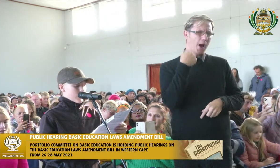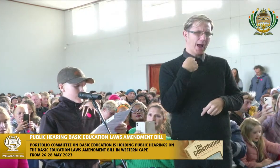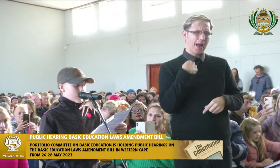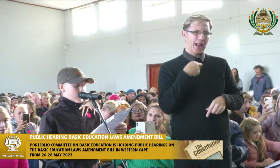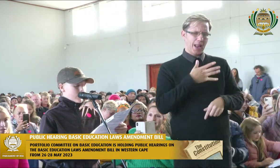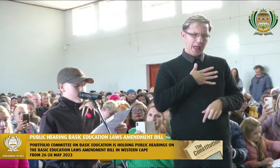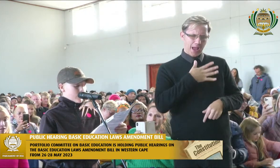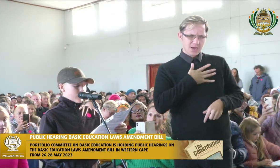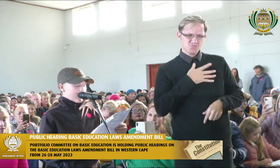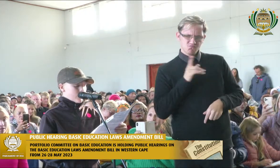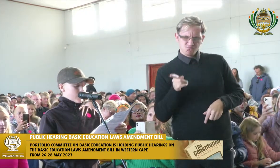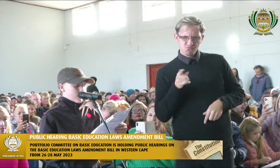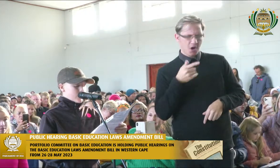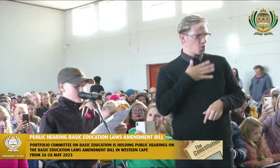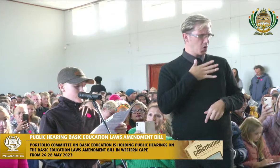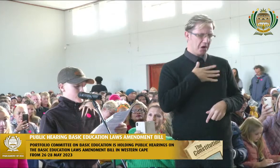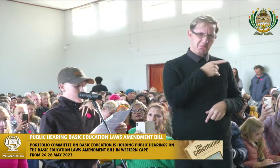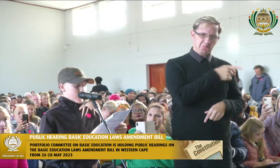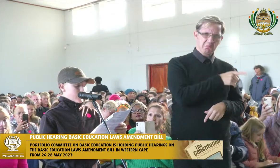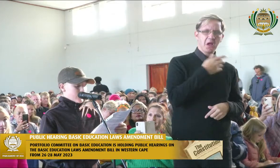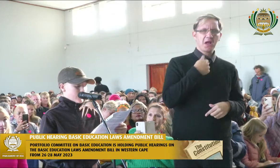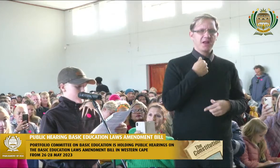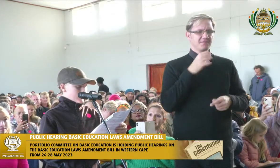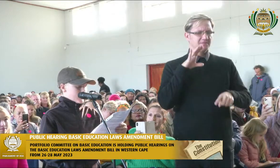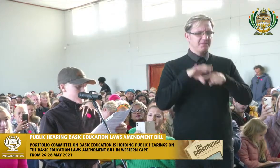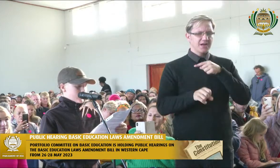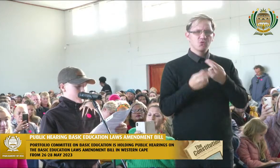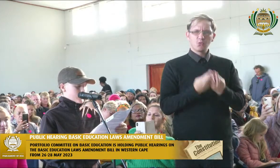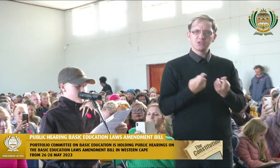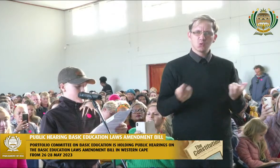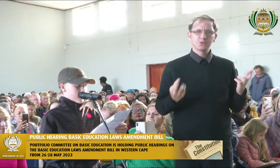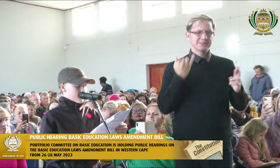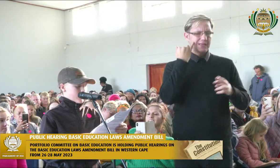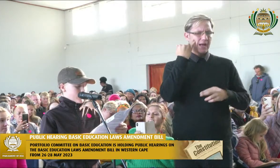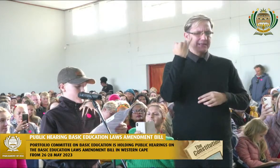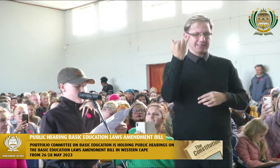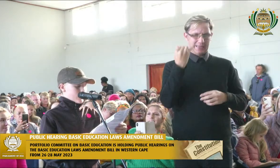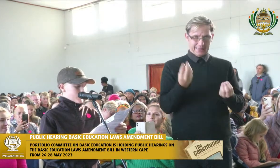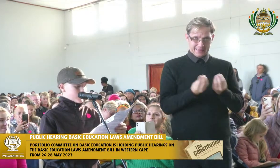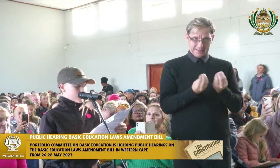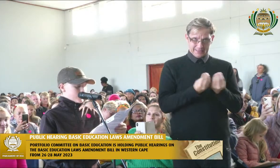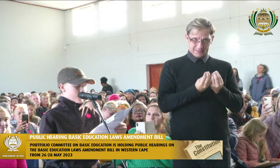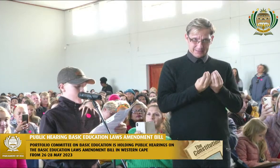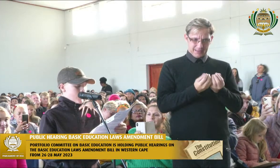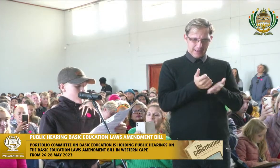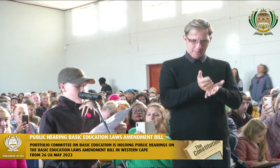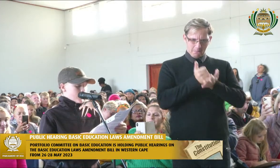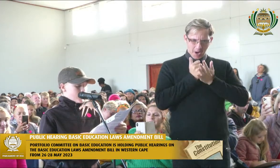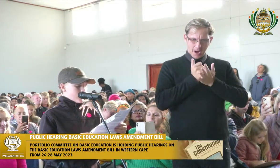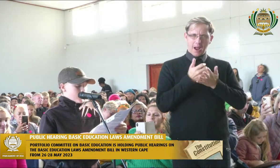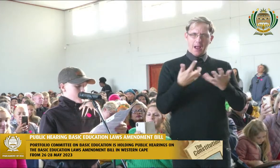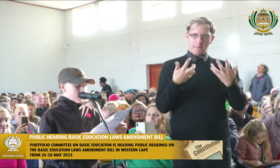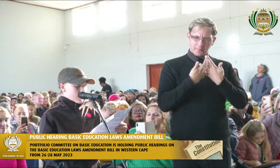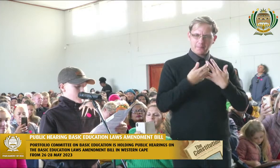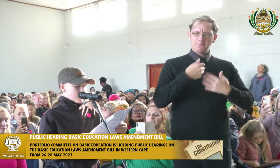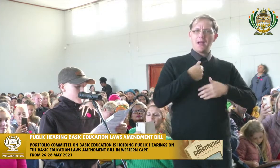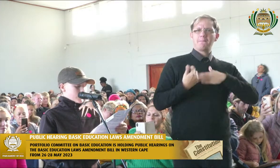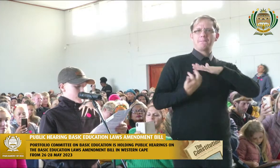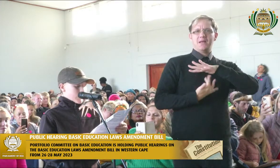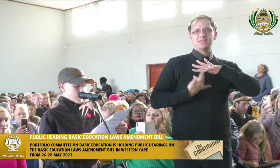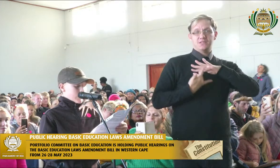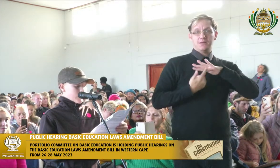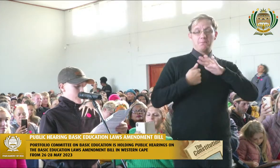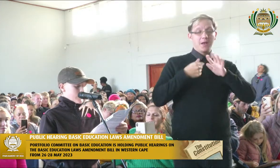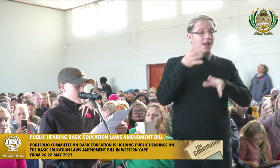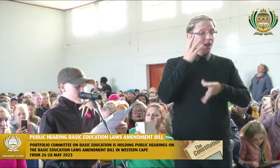I know what I like and can find resources and ideas about things that build on my passion. I do learn by